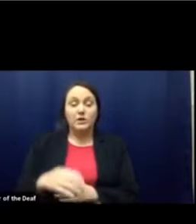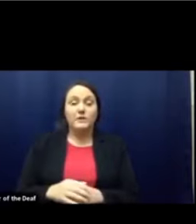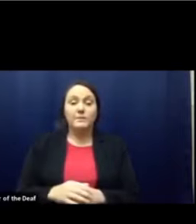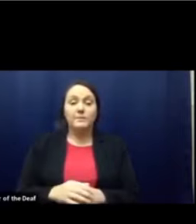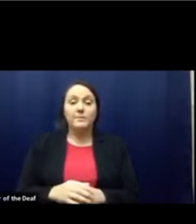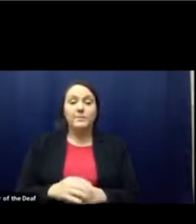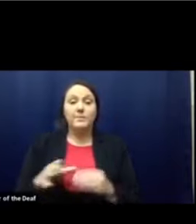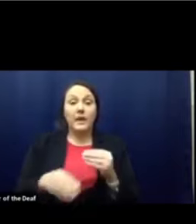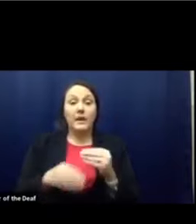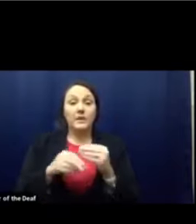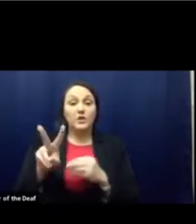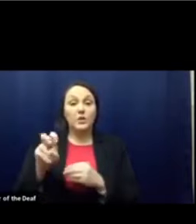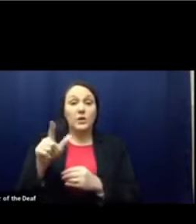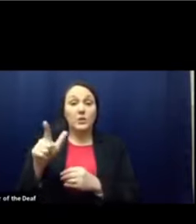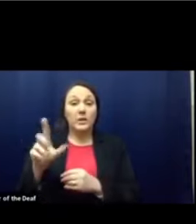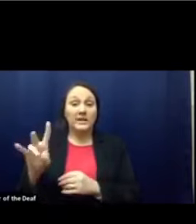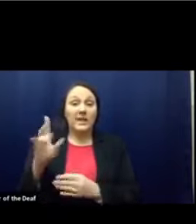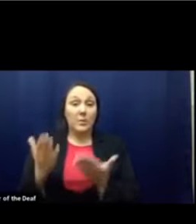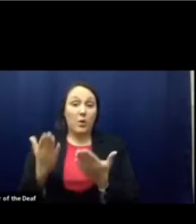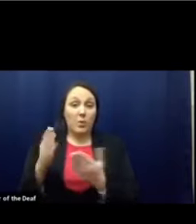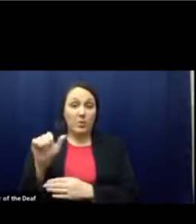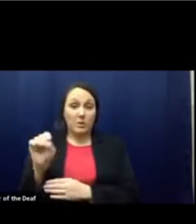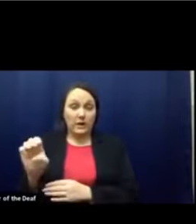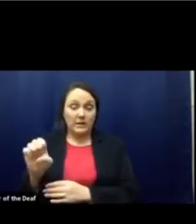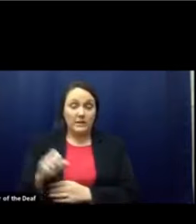have 227 probable cases.